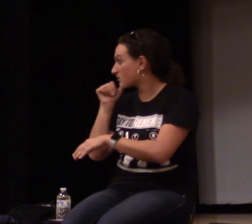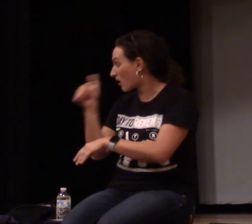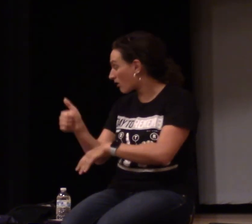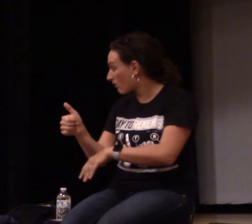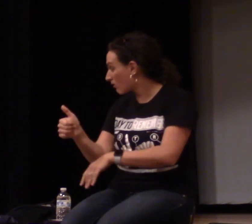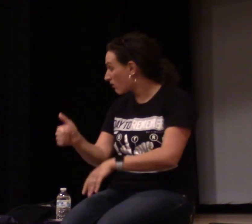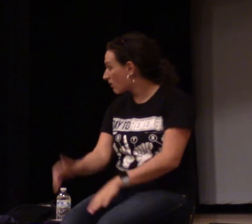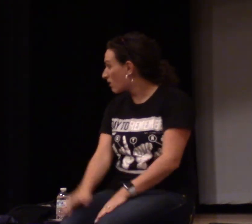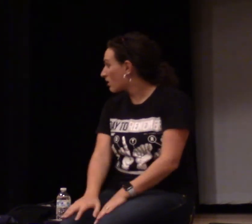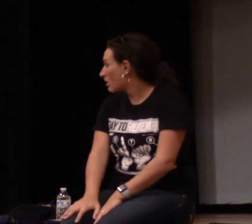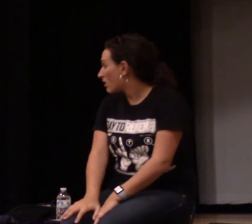tomorrow? posting